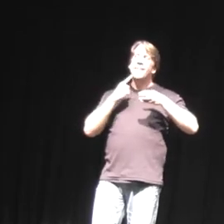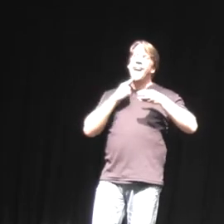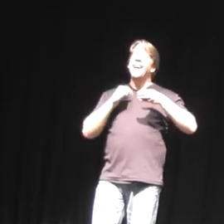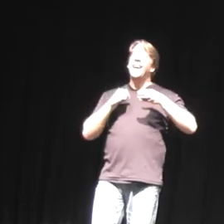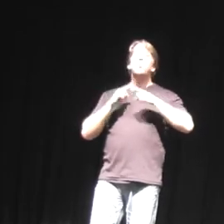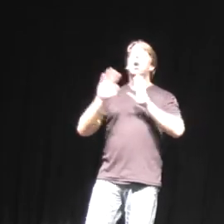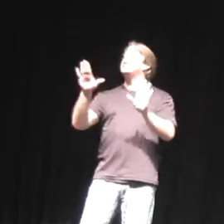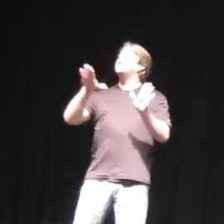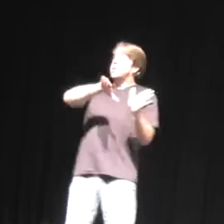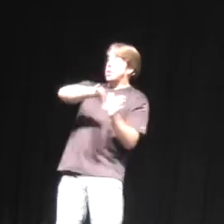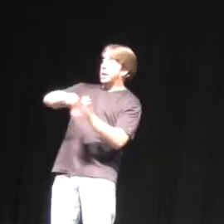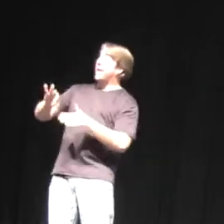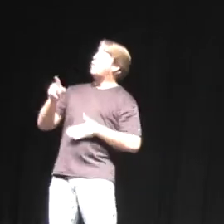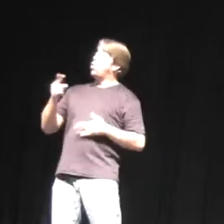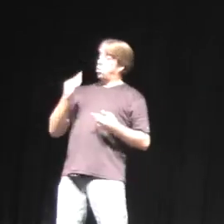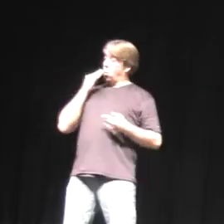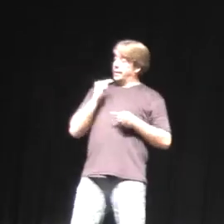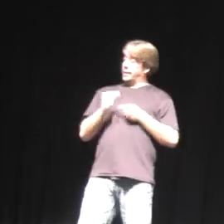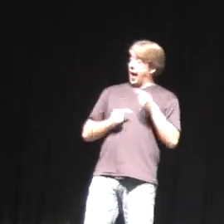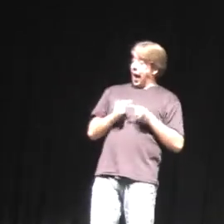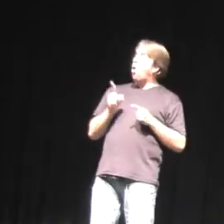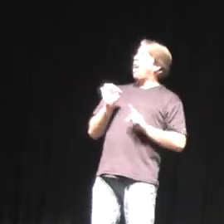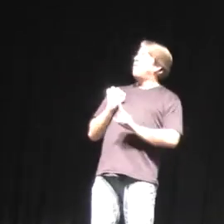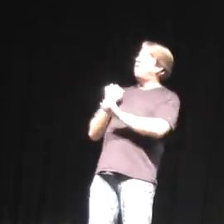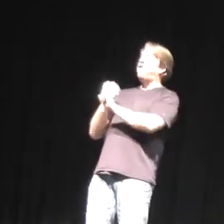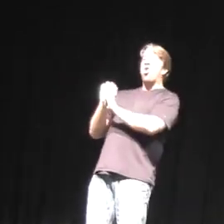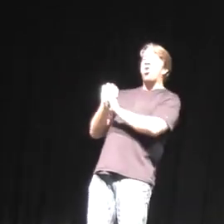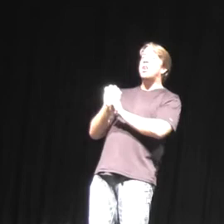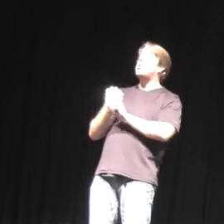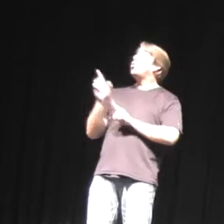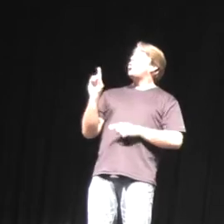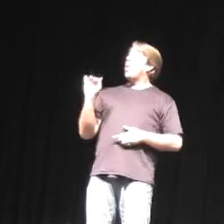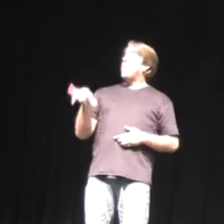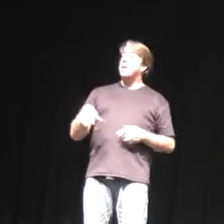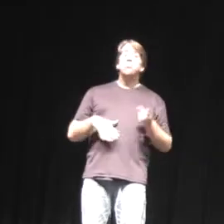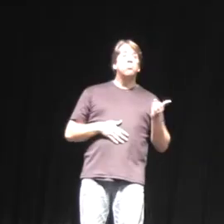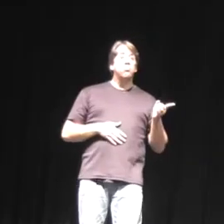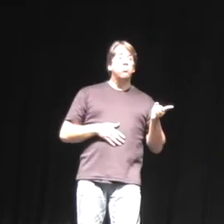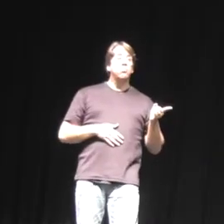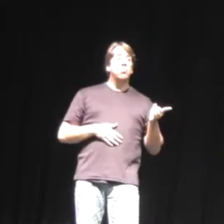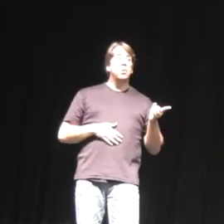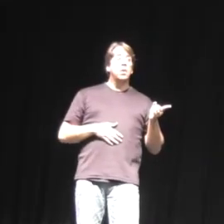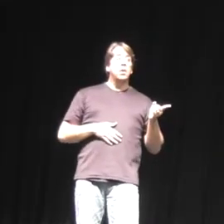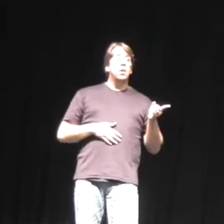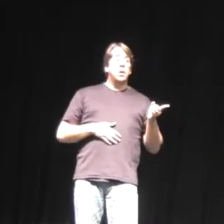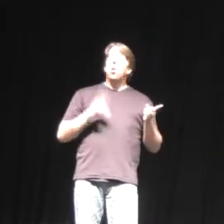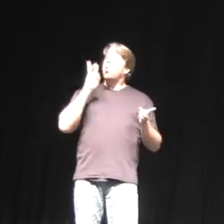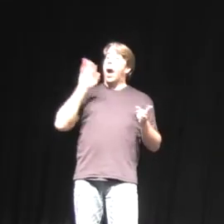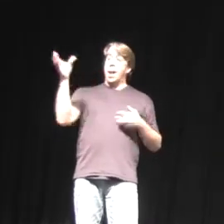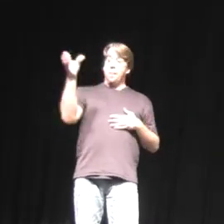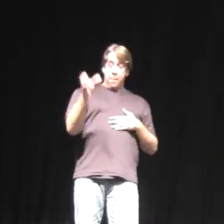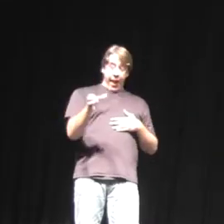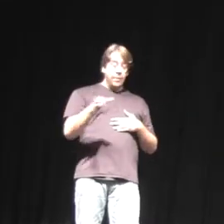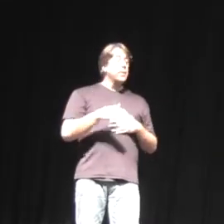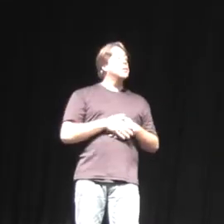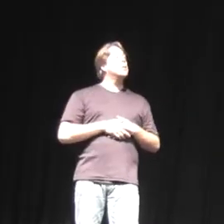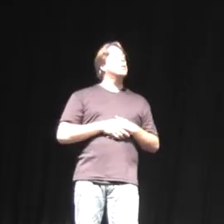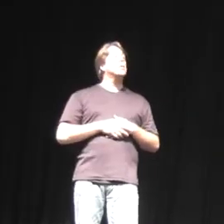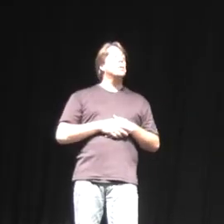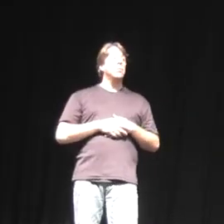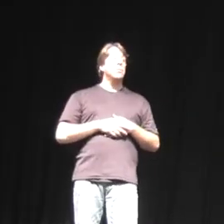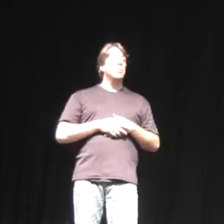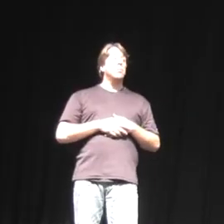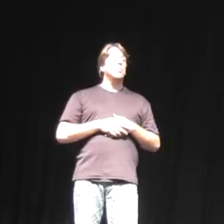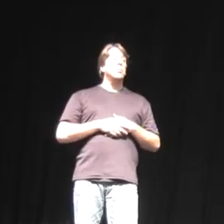But if you know sign language, not the case. You just need to know the basics, okay? So you just gotta know. So when they put the wine out, I just go.